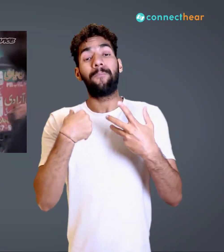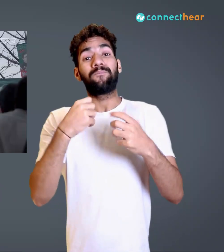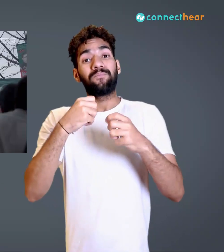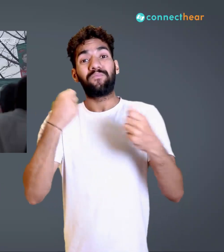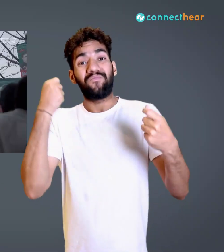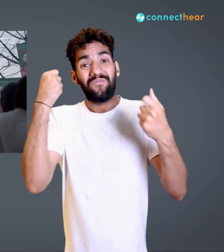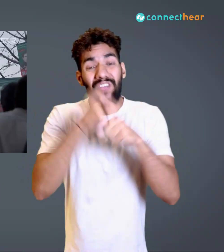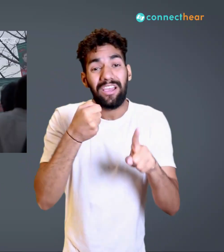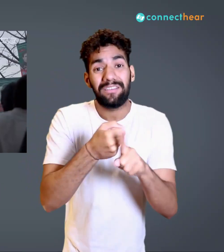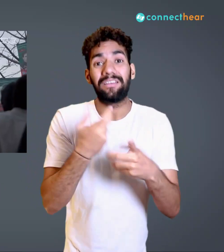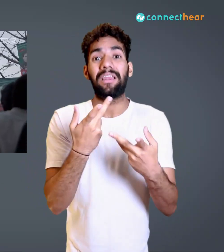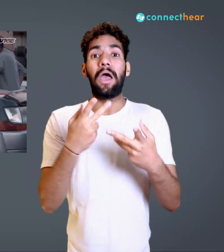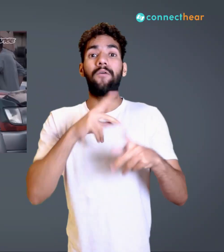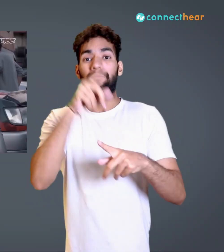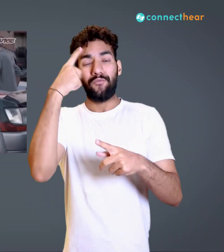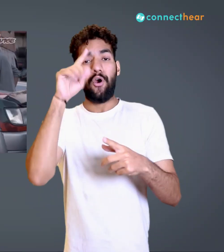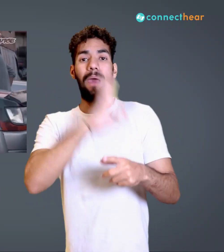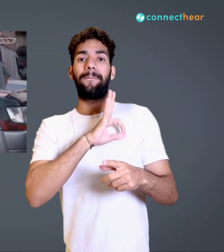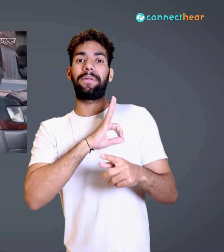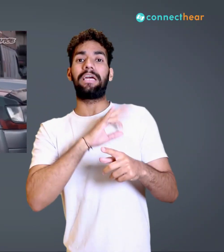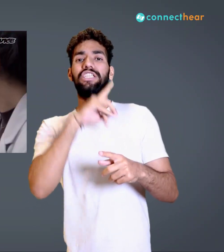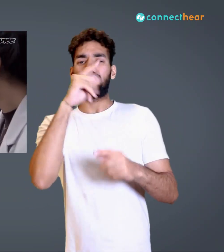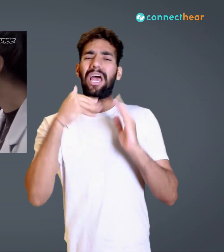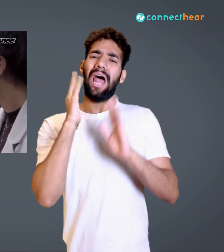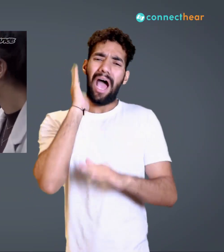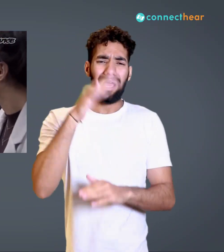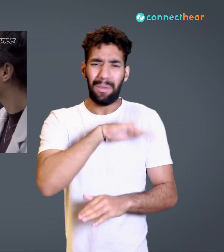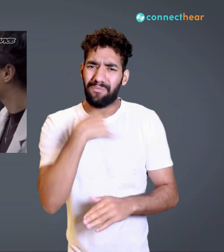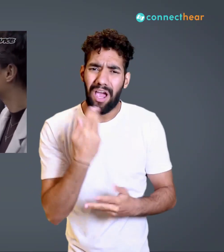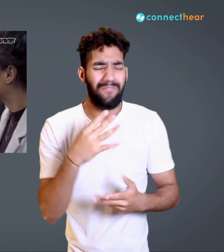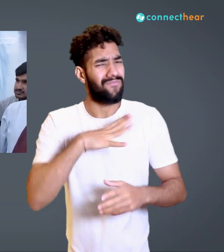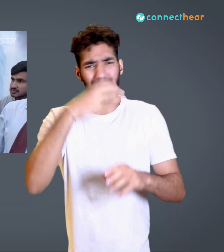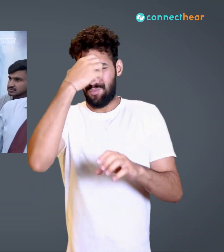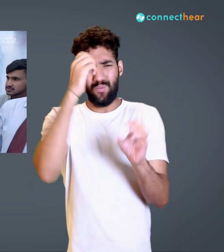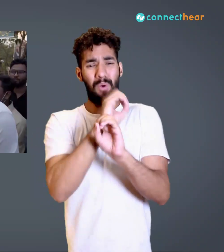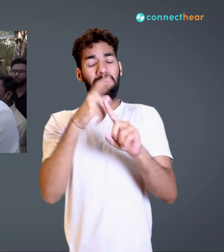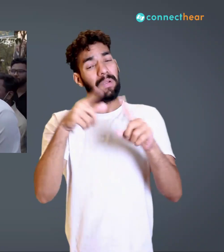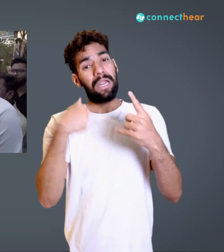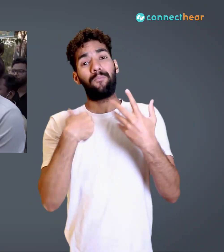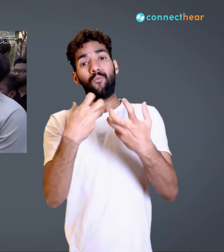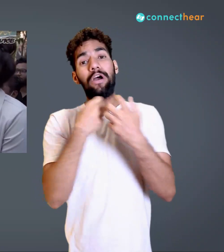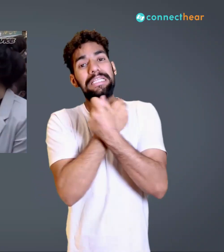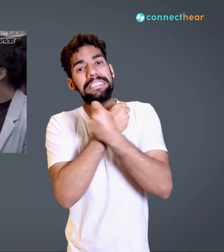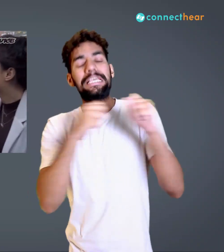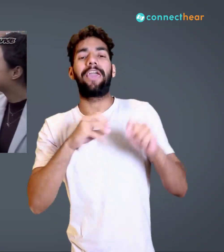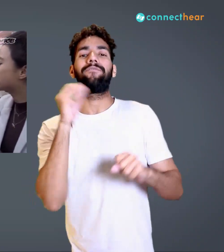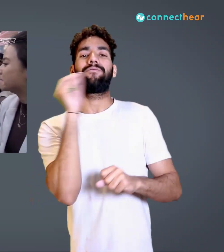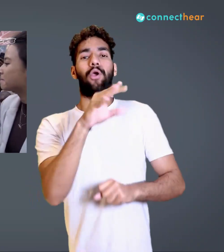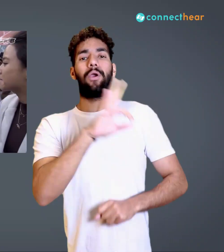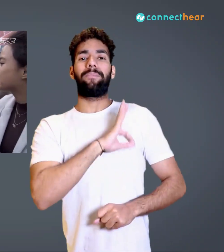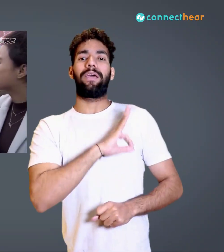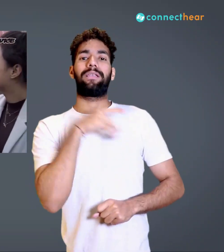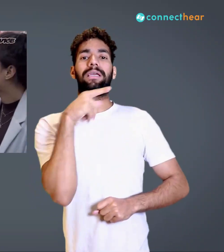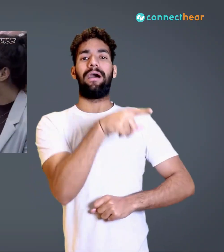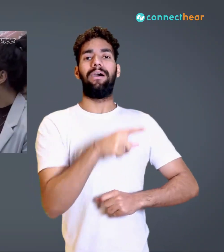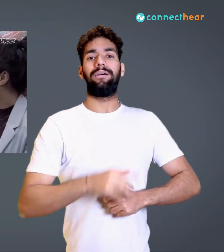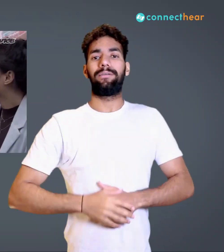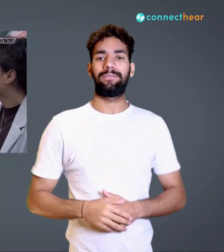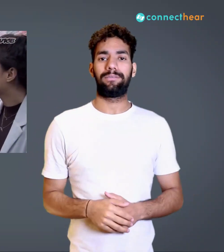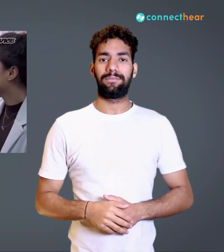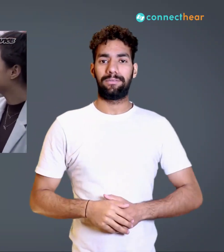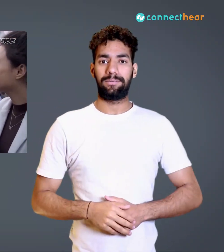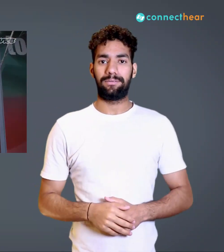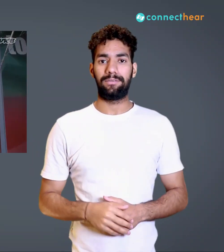Khan. We are fighting for Imran Khan. Inshallah, we will die for him, inshallah. Why? Because he is original leader of